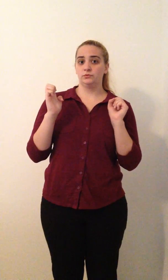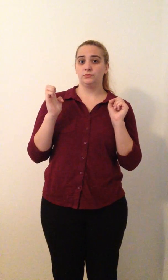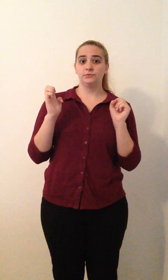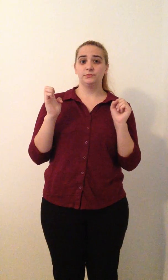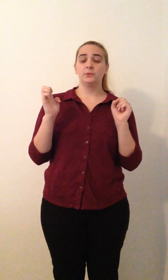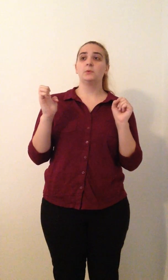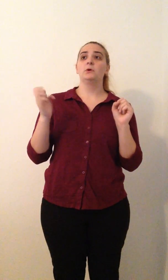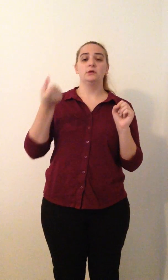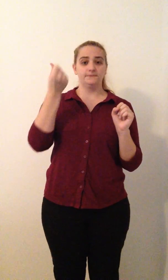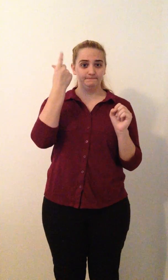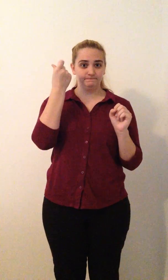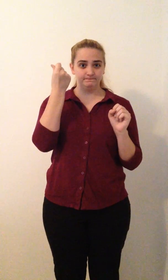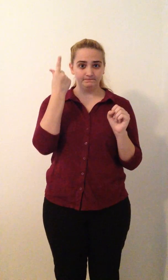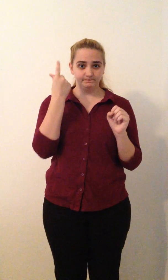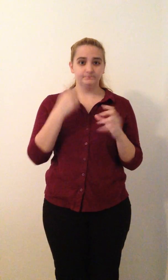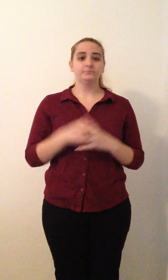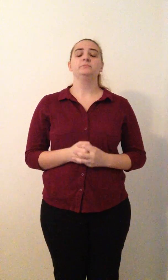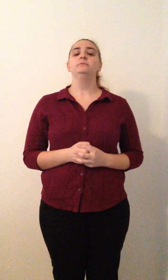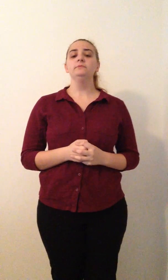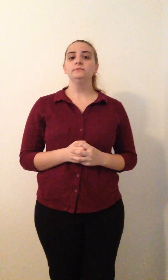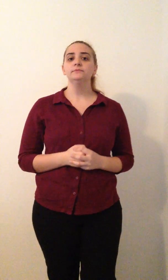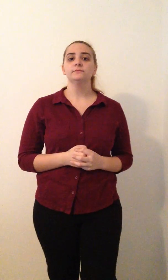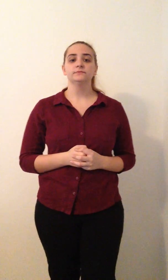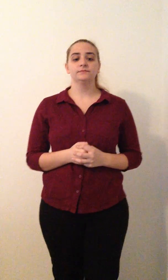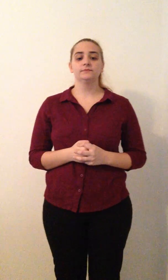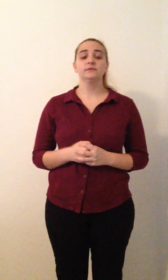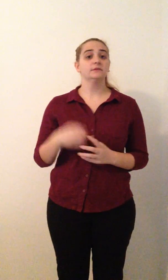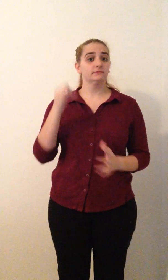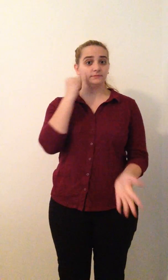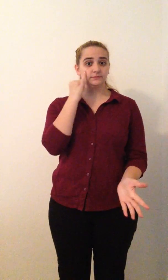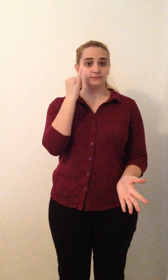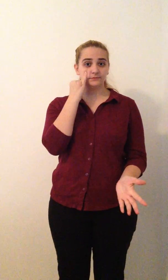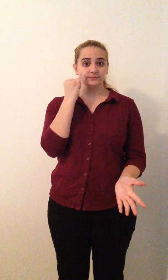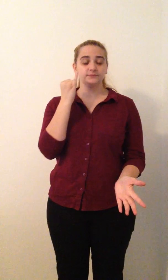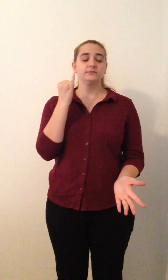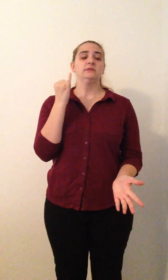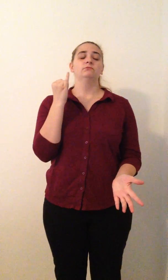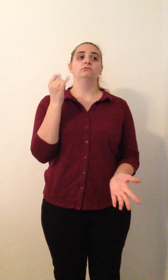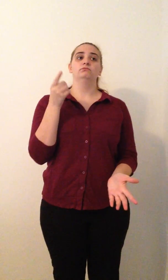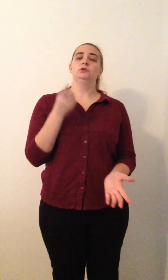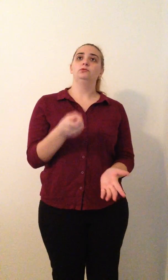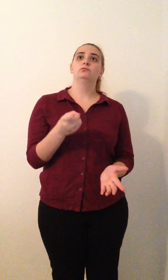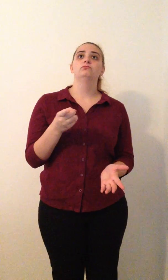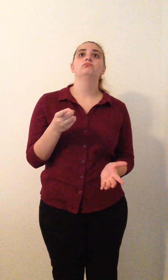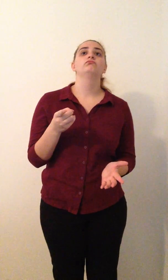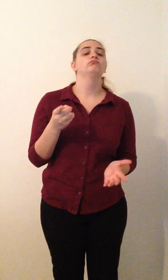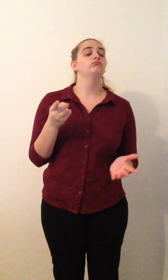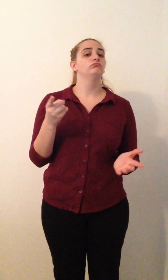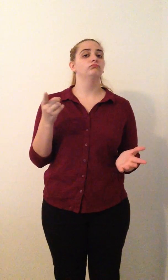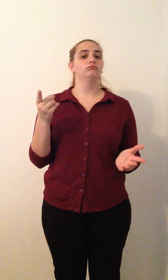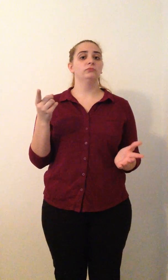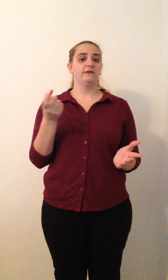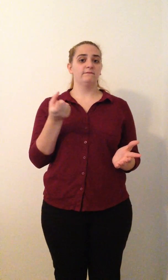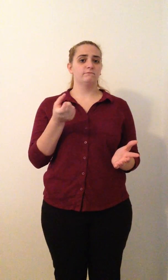responsiveness. Okay? If you have an emotionally responsive bond, you can create